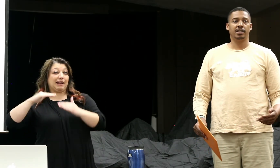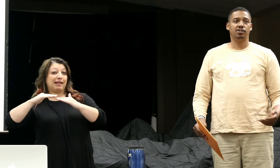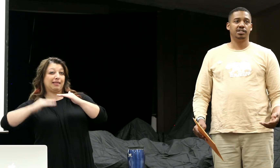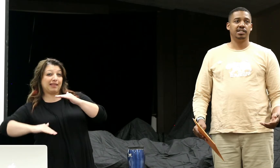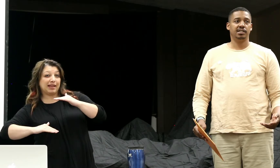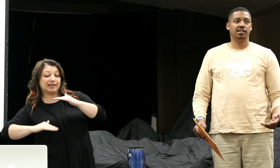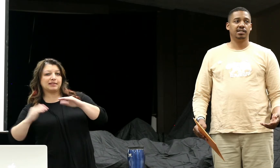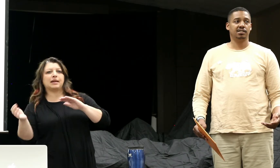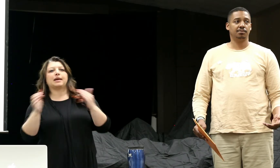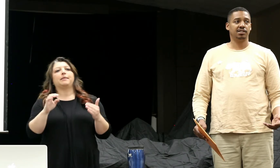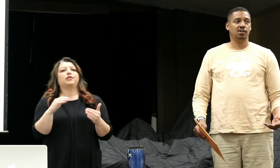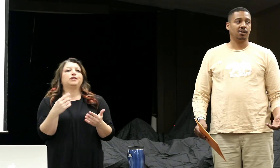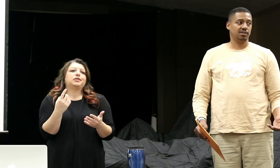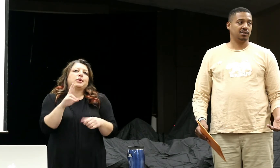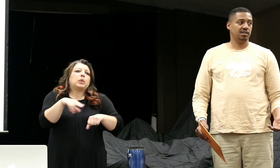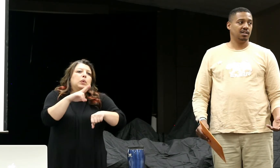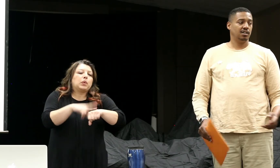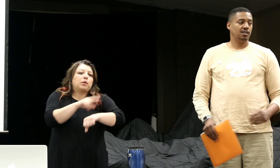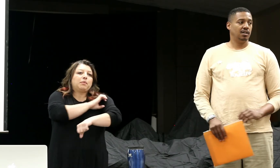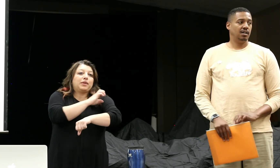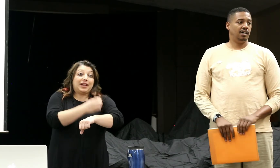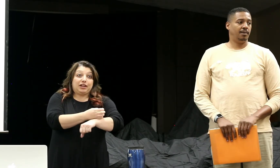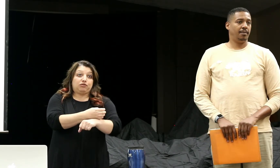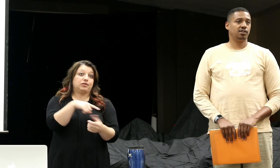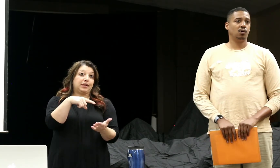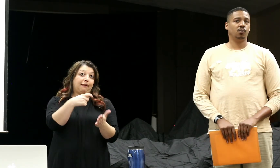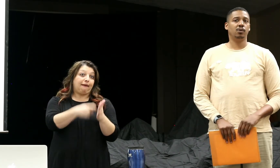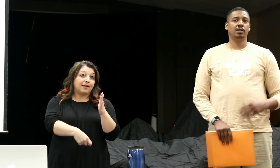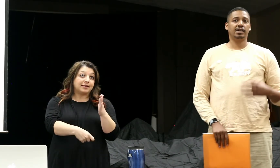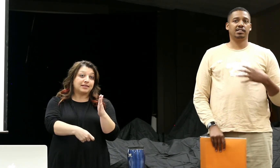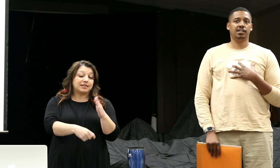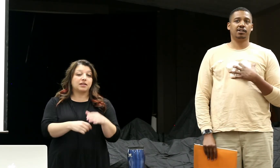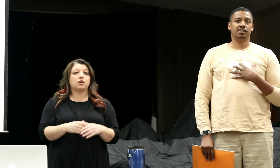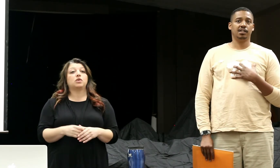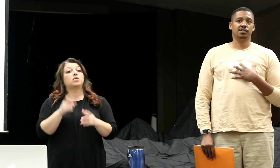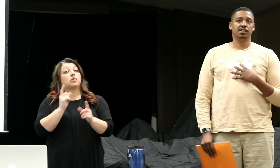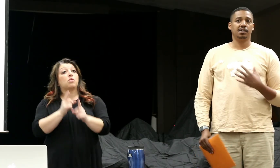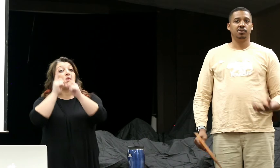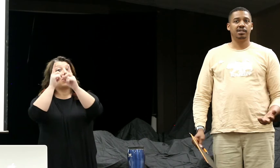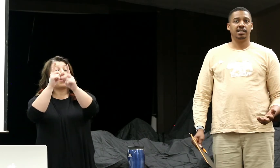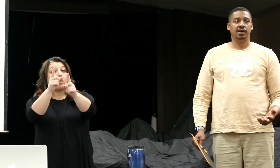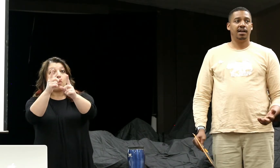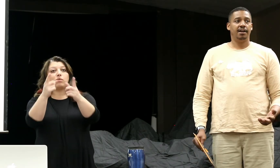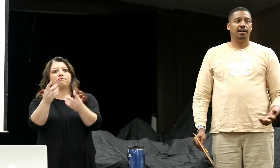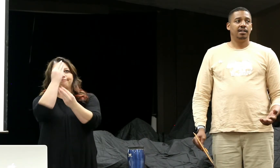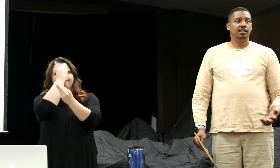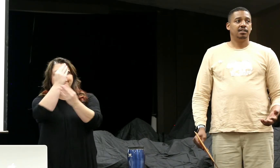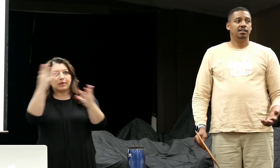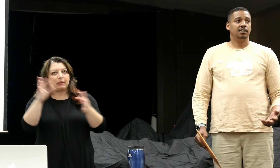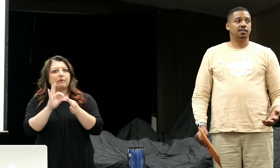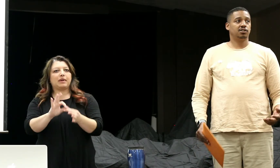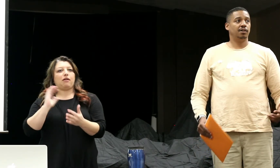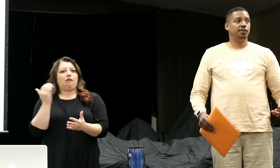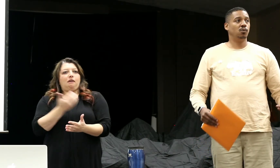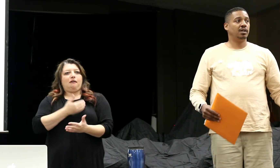energy consumption costs. So we want to extend ourselves to the community. So if you want